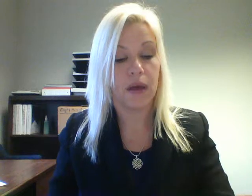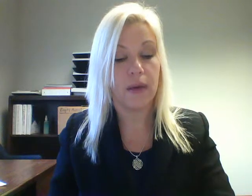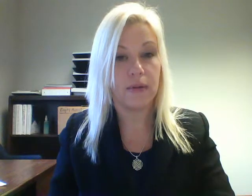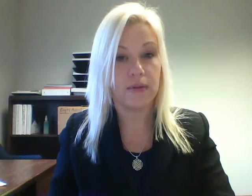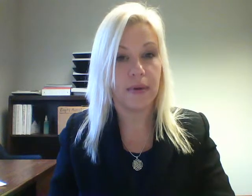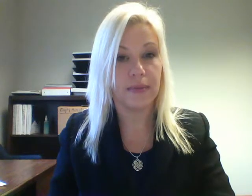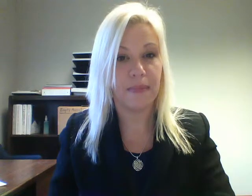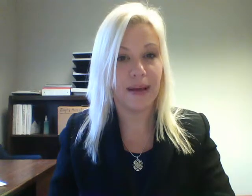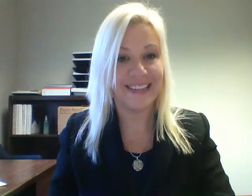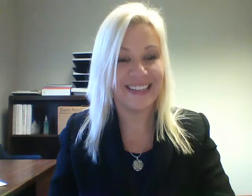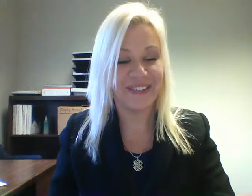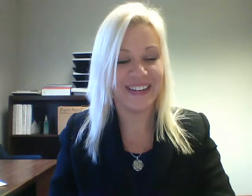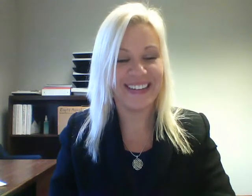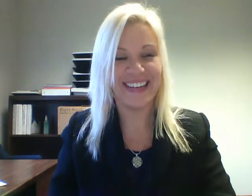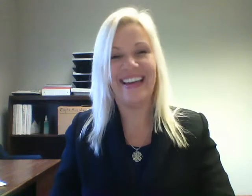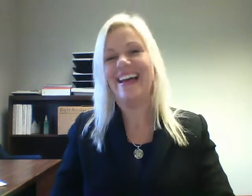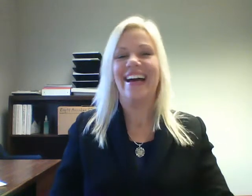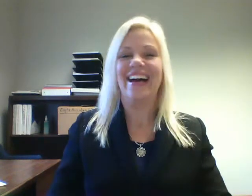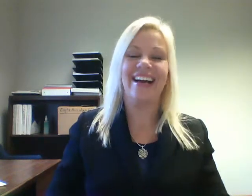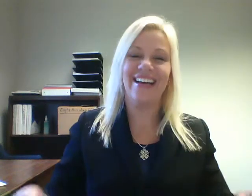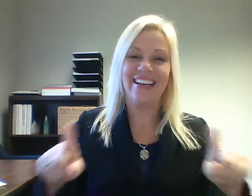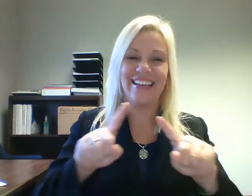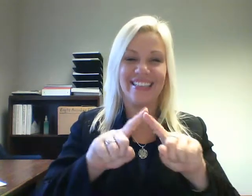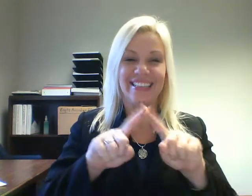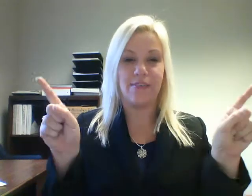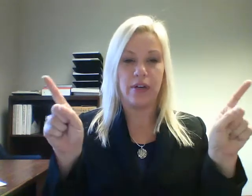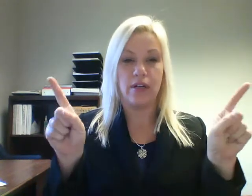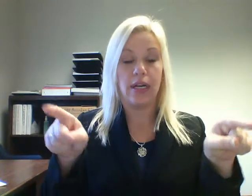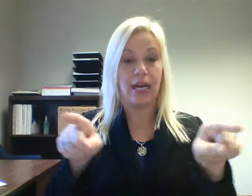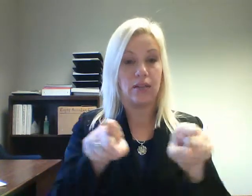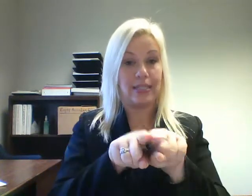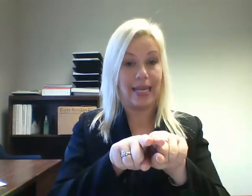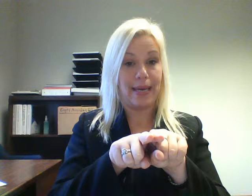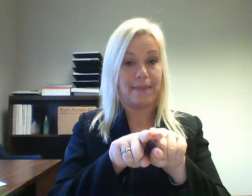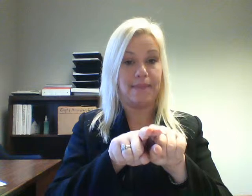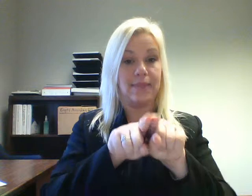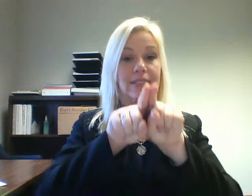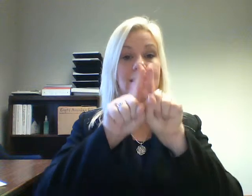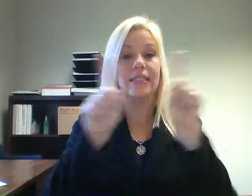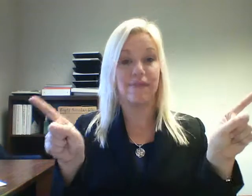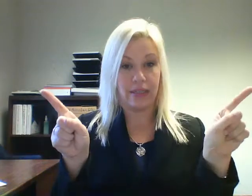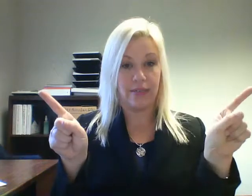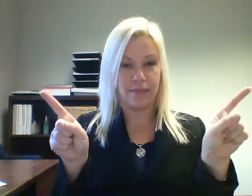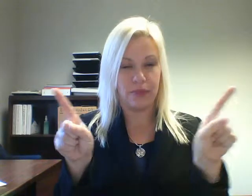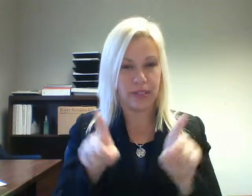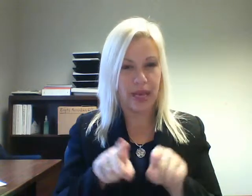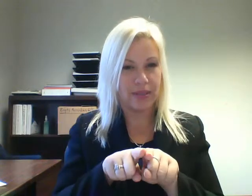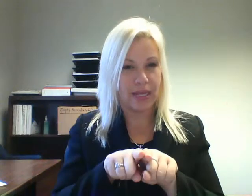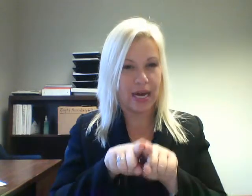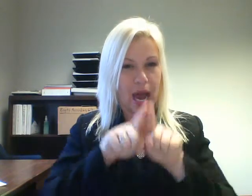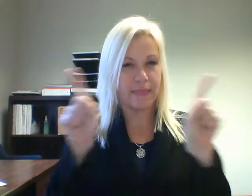keep losing my spot. Different. Different. Now, same, different. You see how it's like an